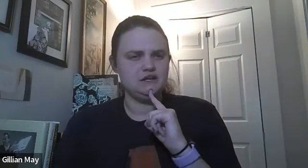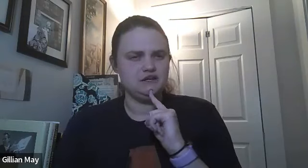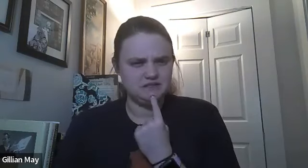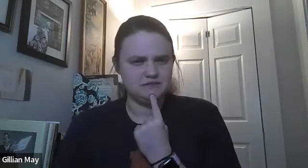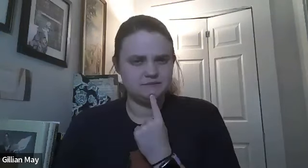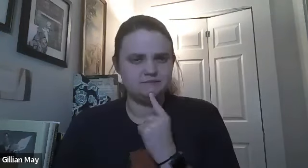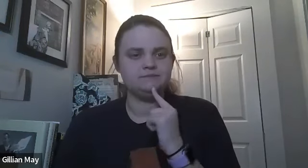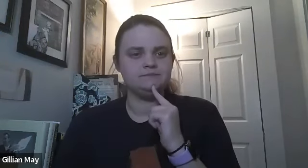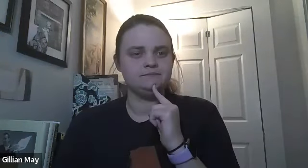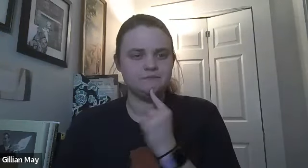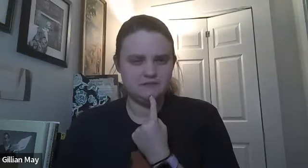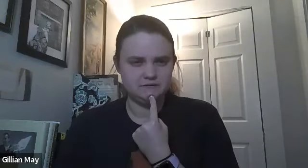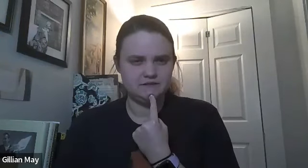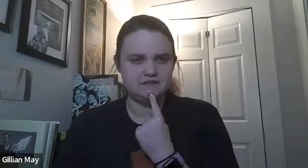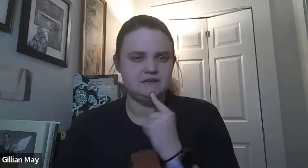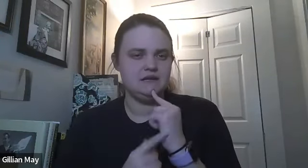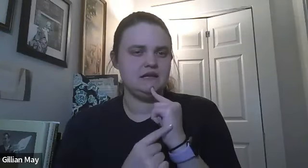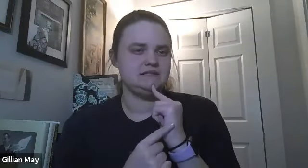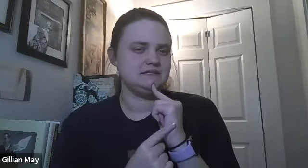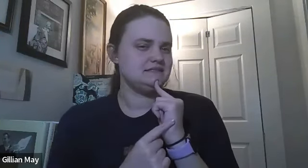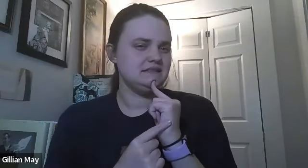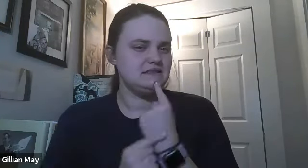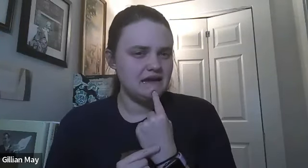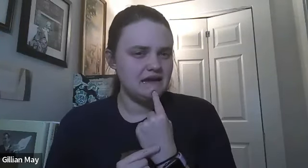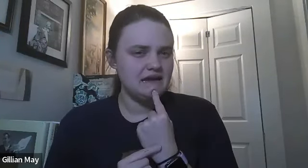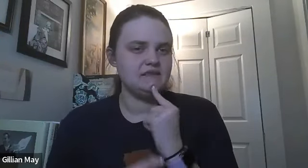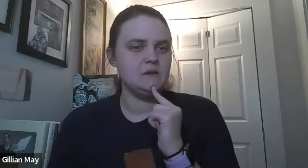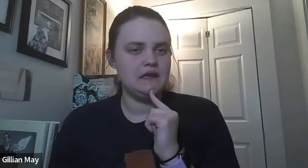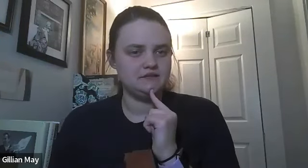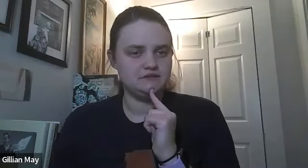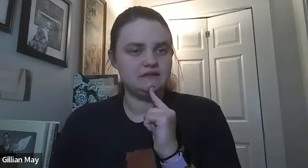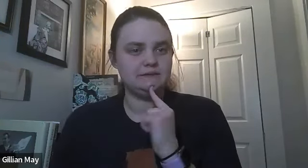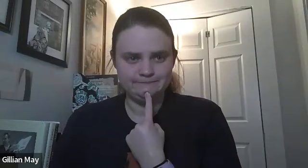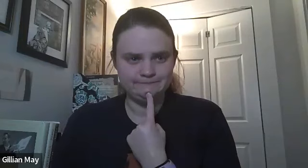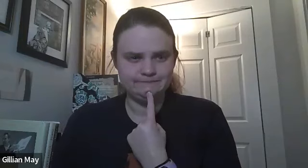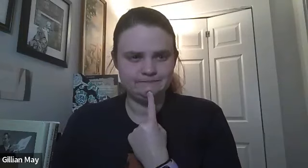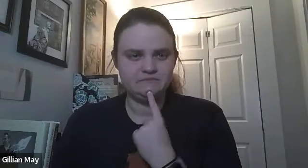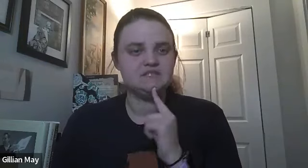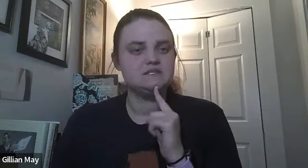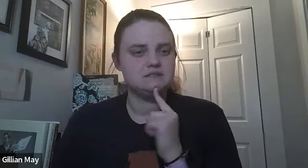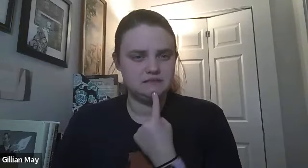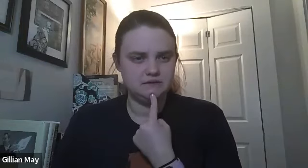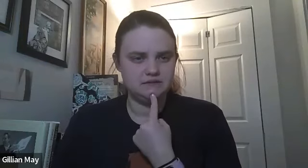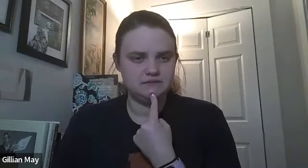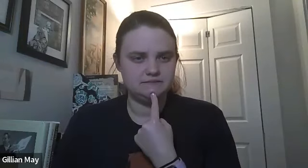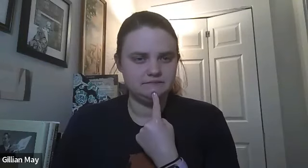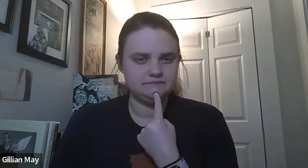you get serious. Serious. And it's a slight little, like, turn, like, serious.